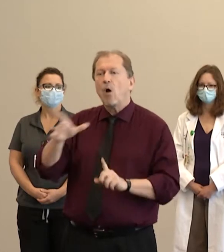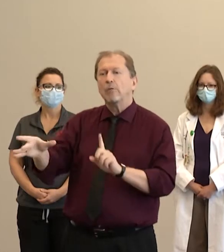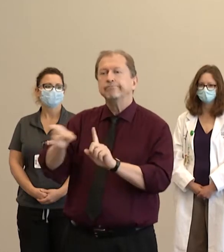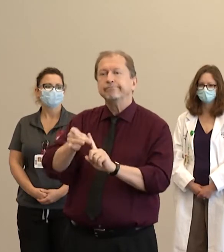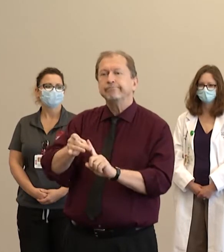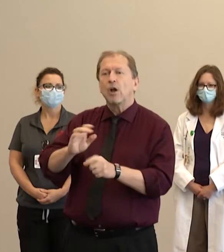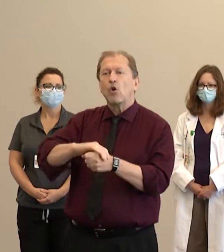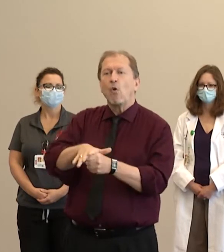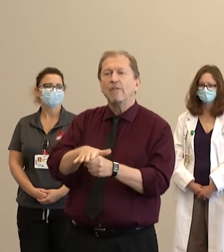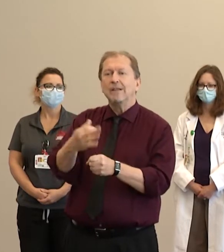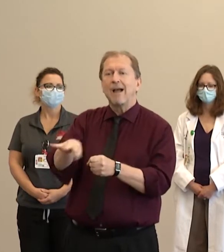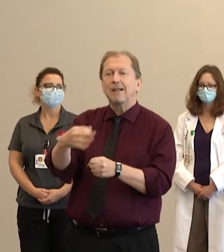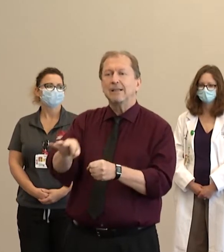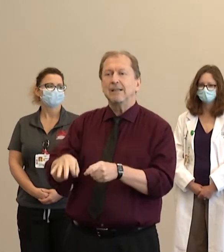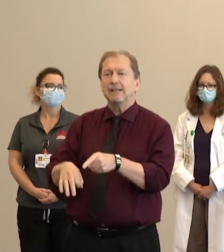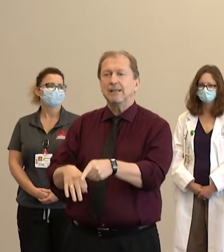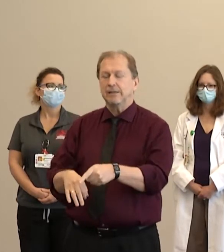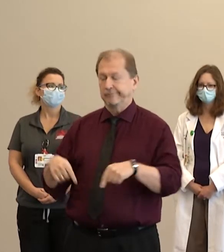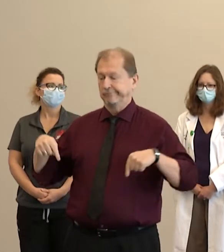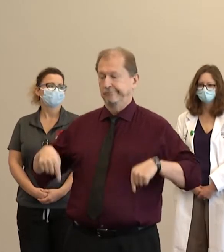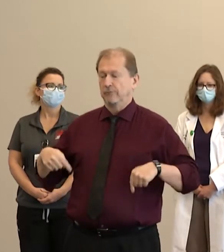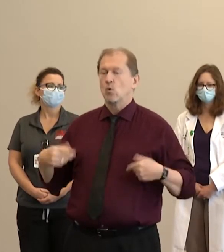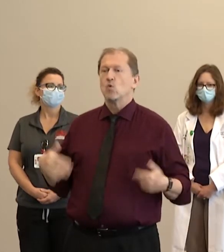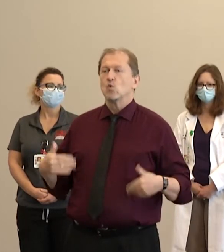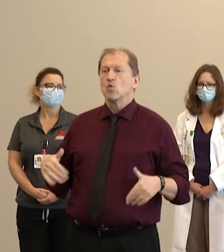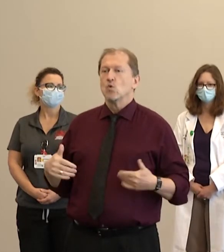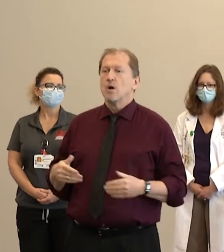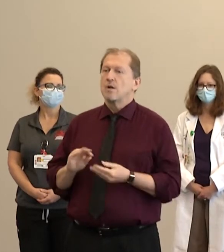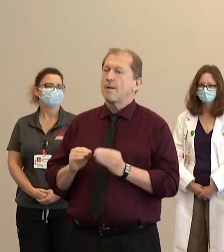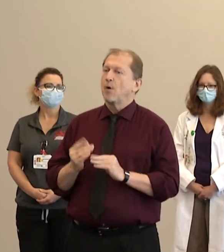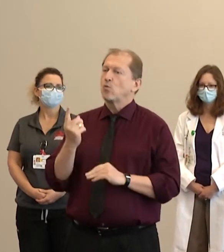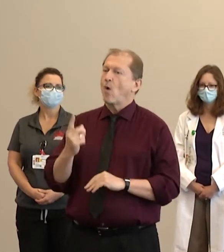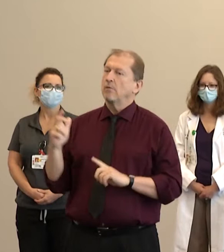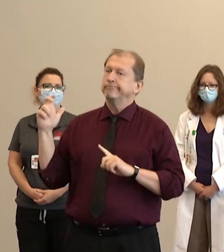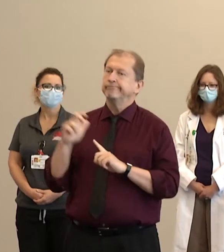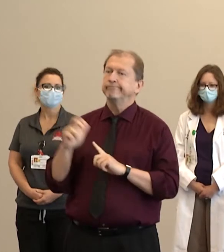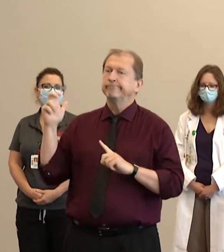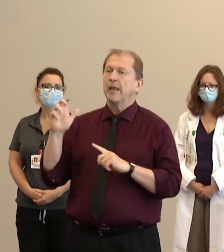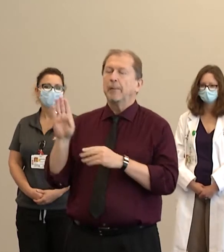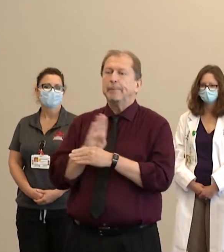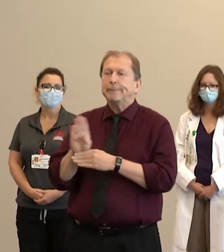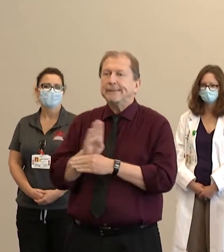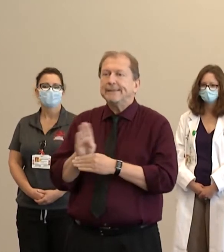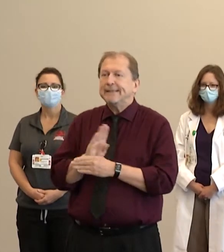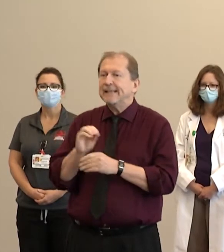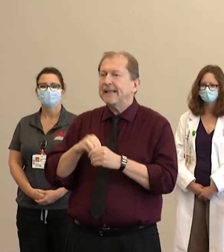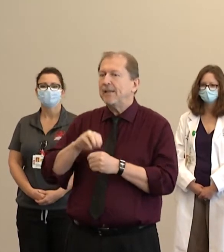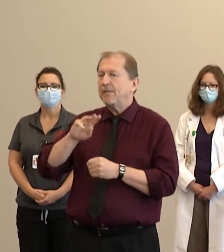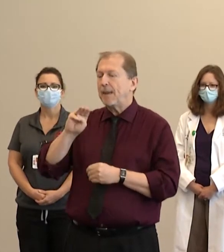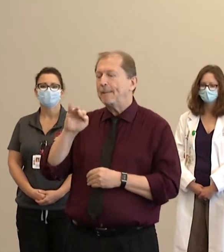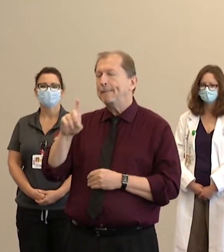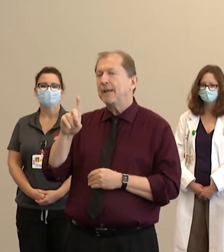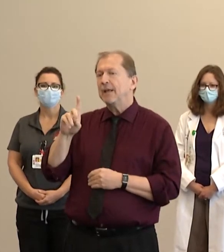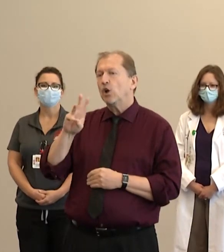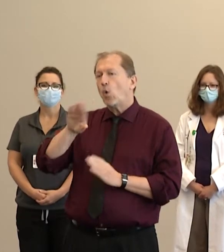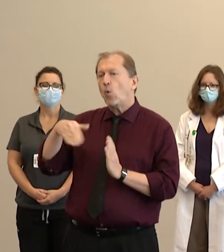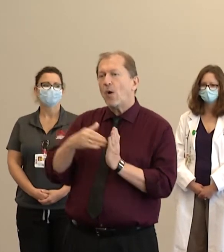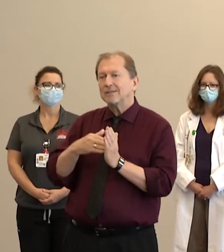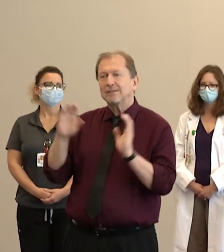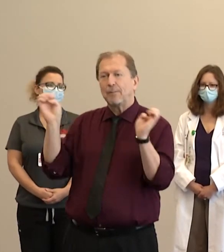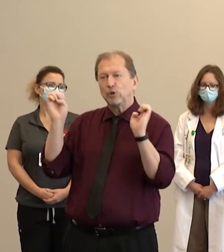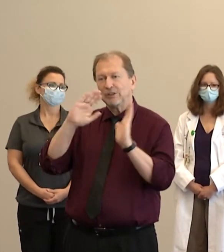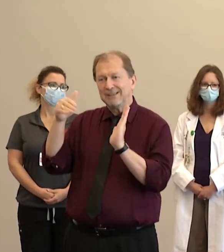As the busiest Level 1 trauma center and largest emergency department in the Midwest, I'll say that